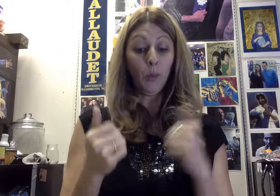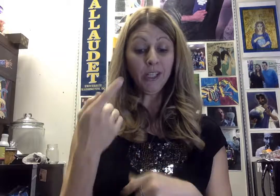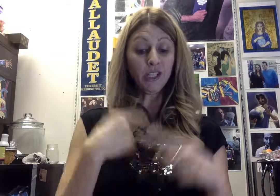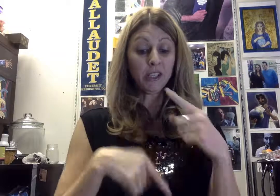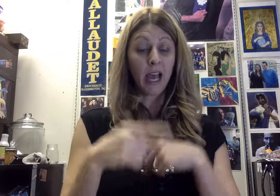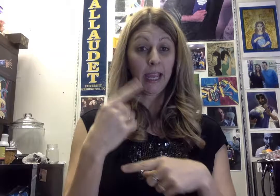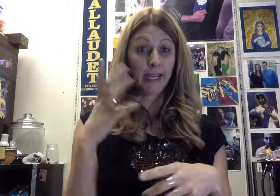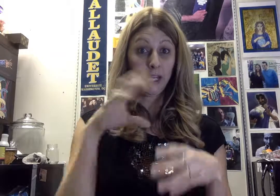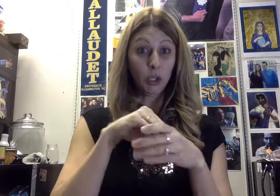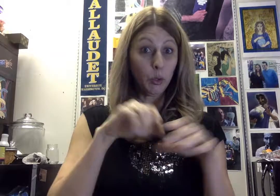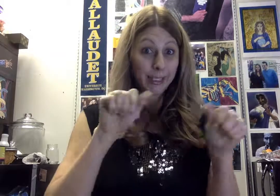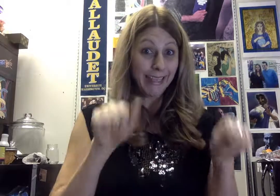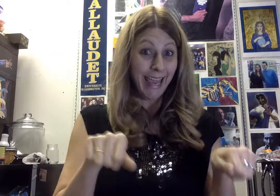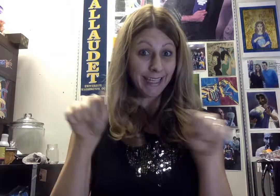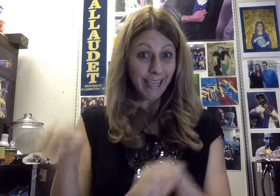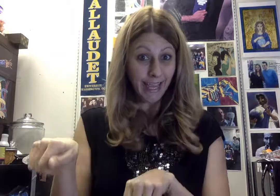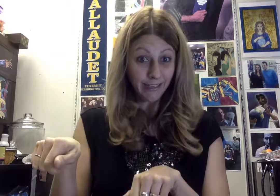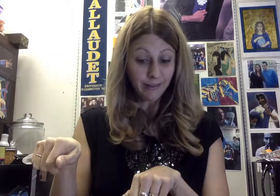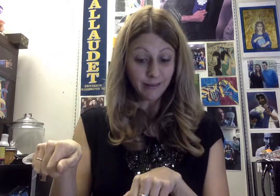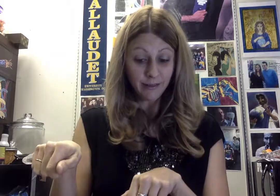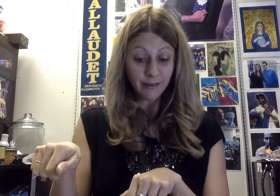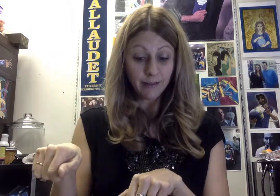Which sign includes can,